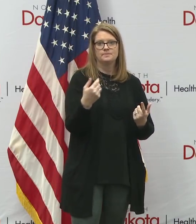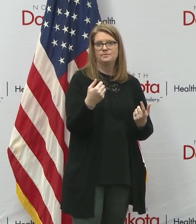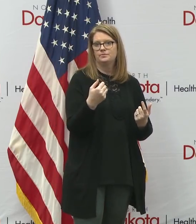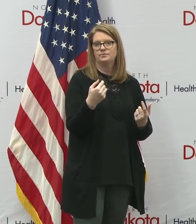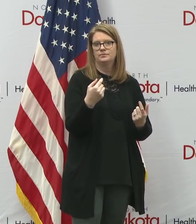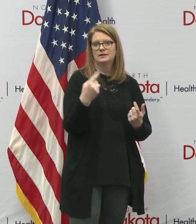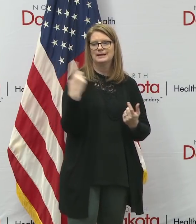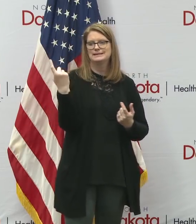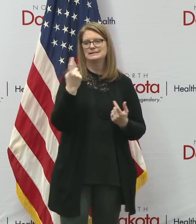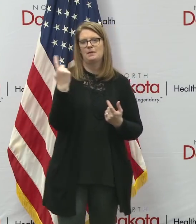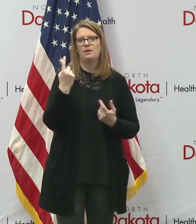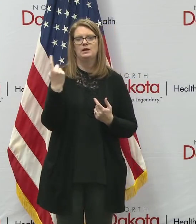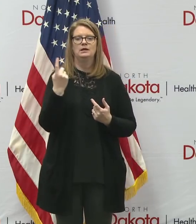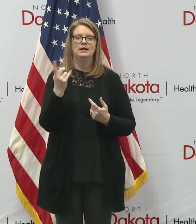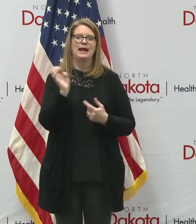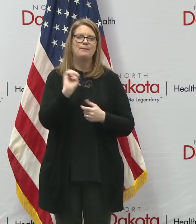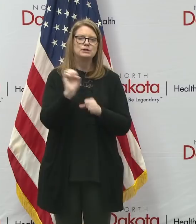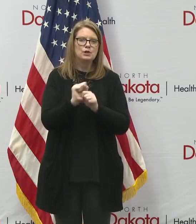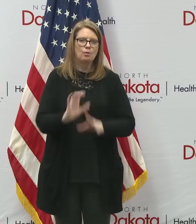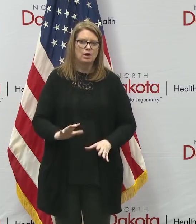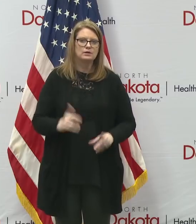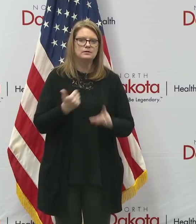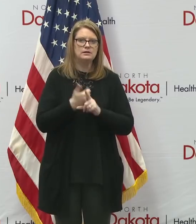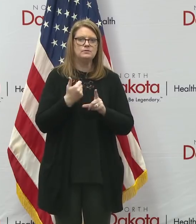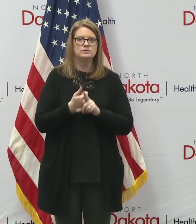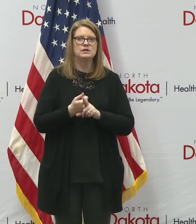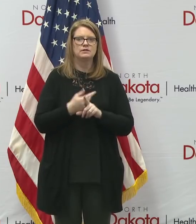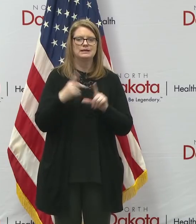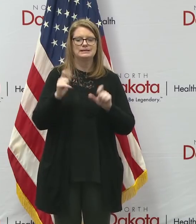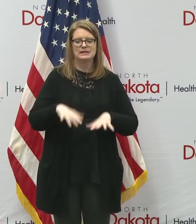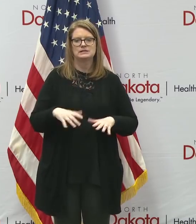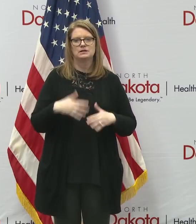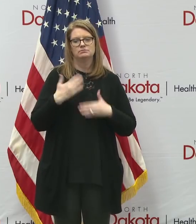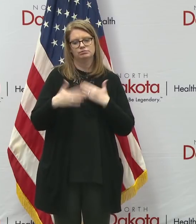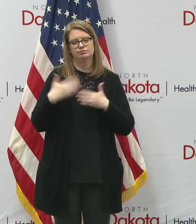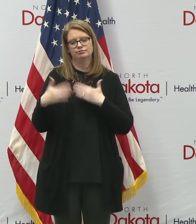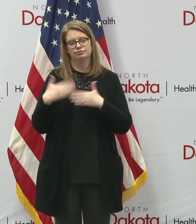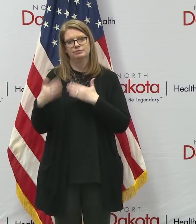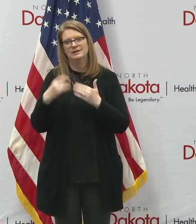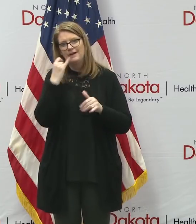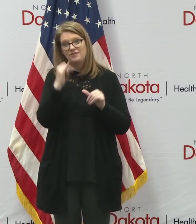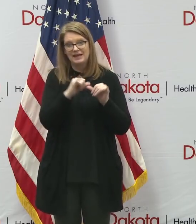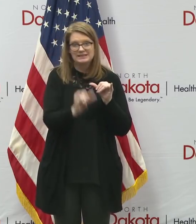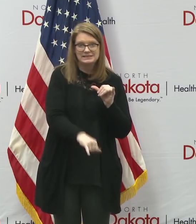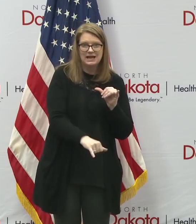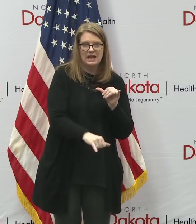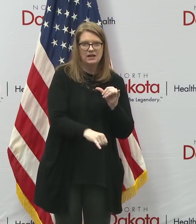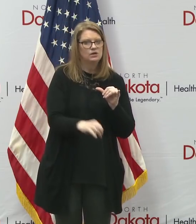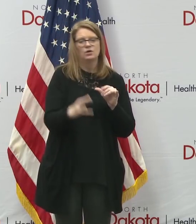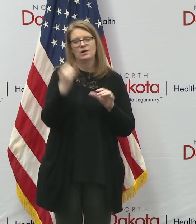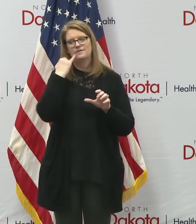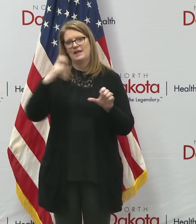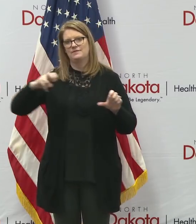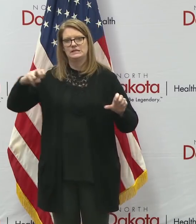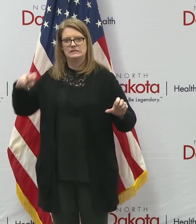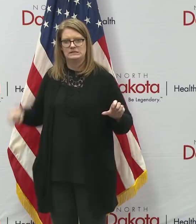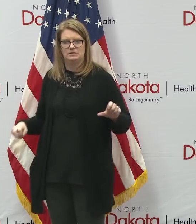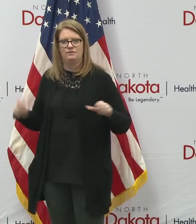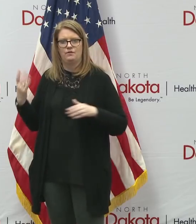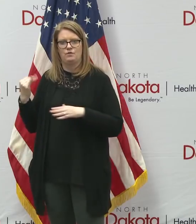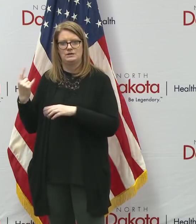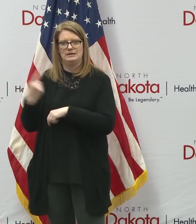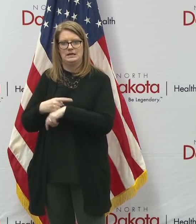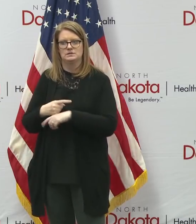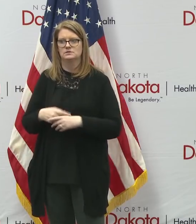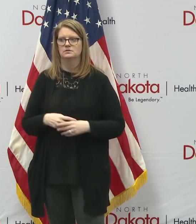could rapidly, or an emergency worker could rapidly get tested to find out whether they can stay in the game or whether they got to sit on the bench for 14 days.